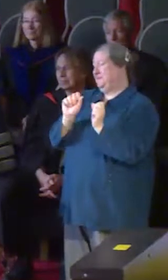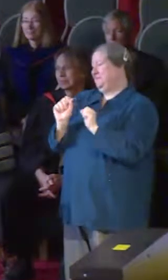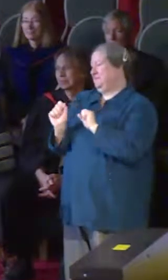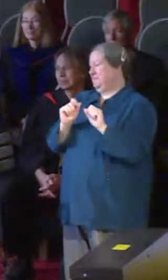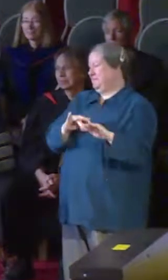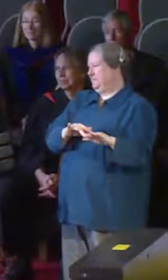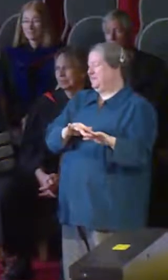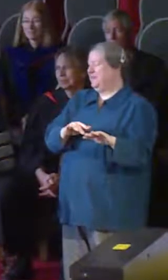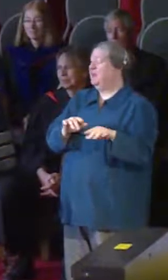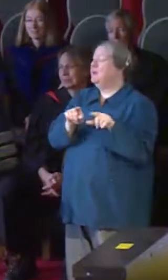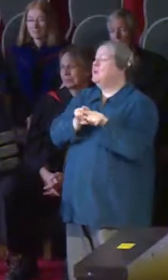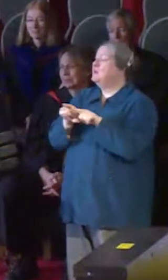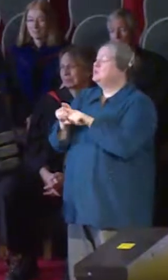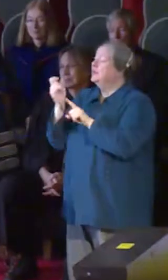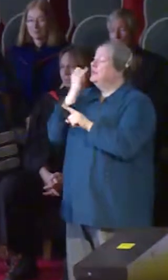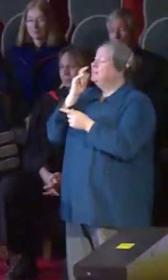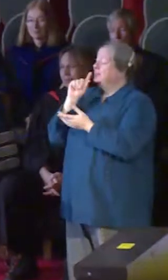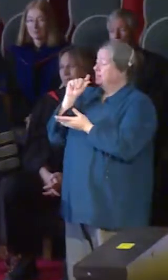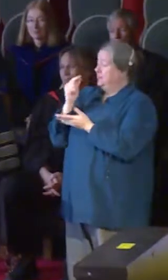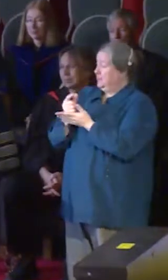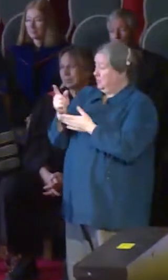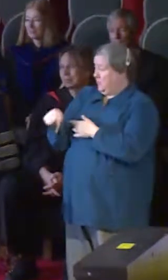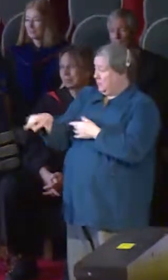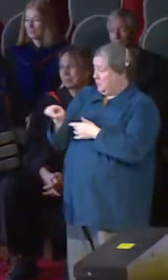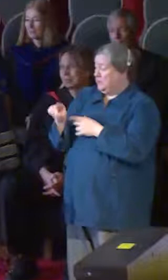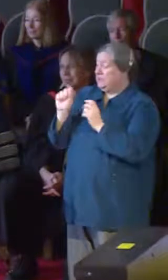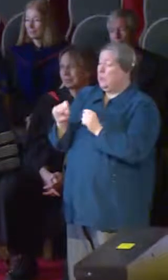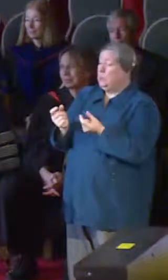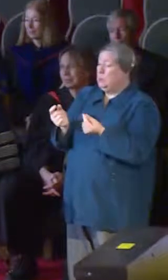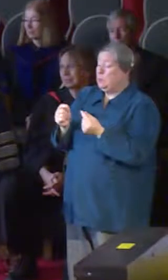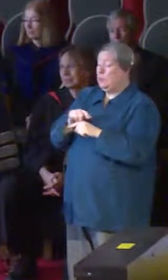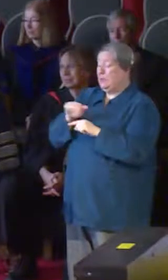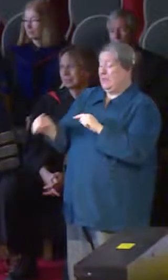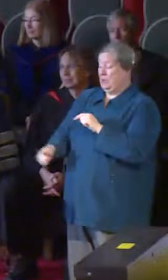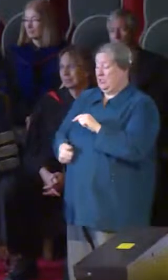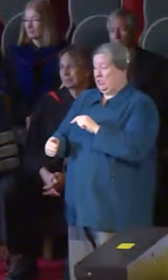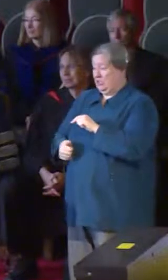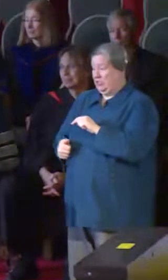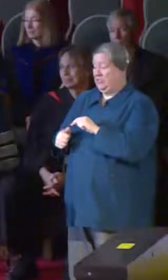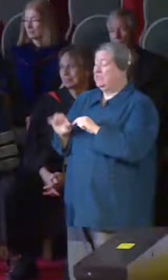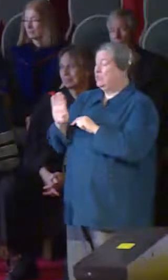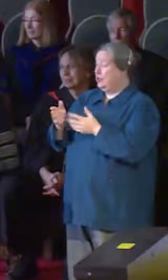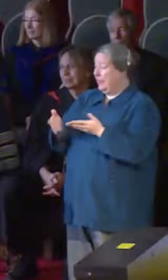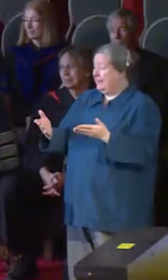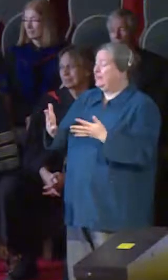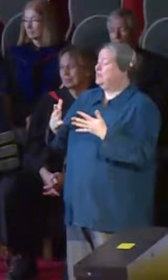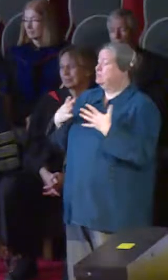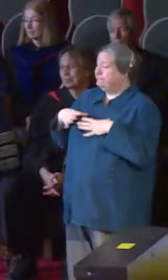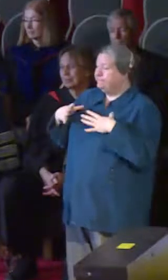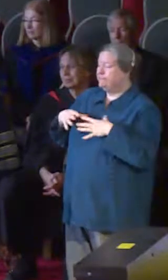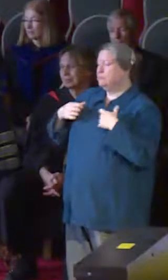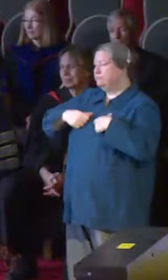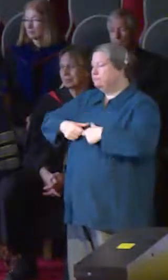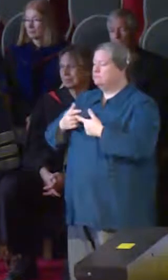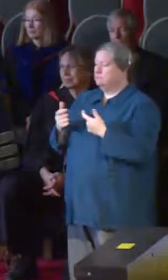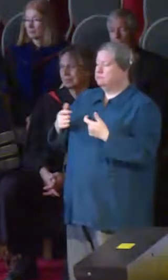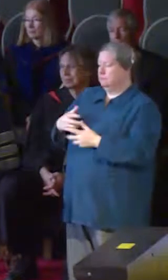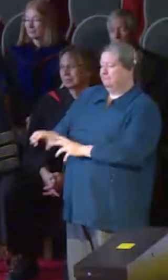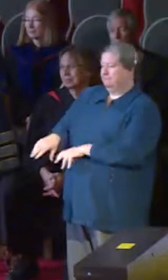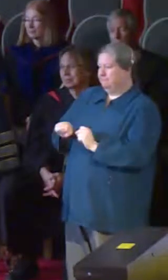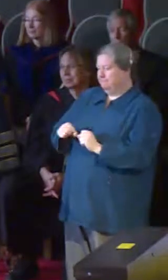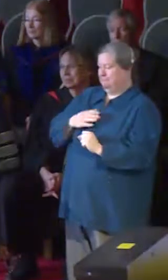And of course, if graduates could gather their belongings from downstairs before the next ceremony, we would appreciate that too. And on